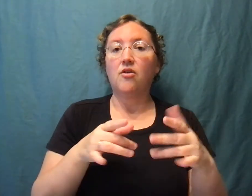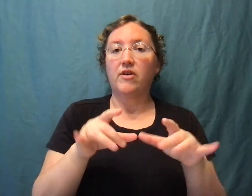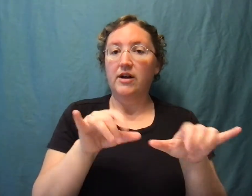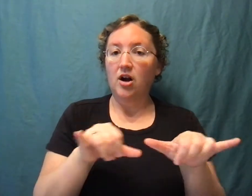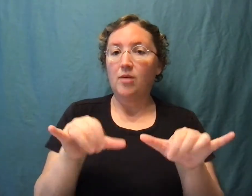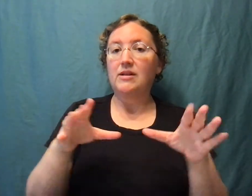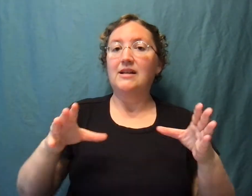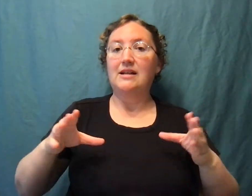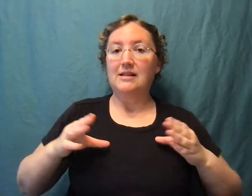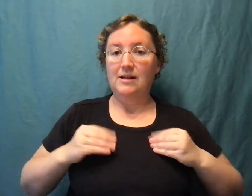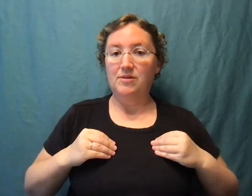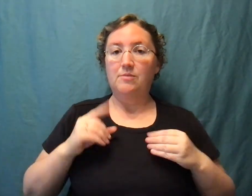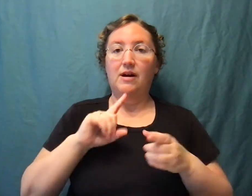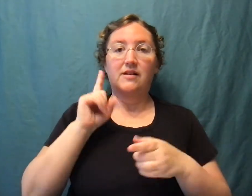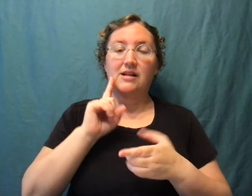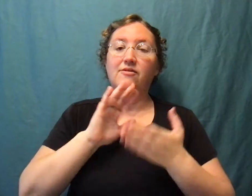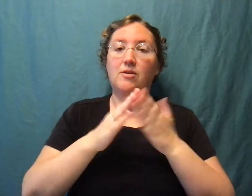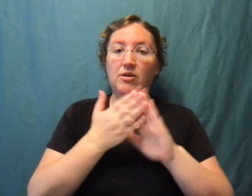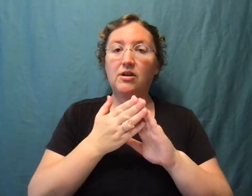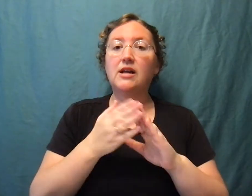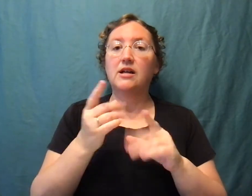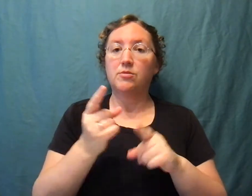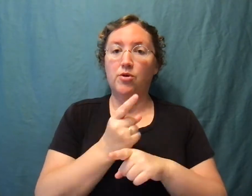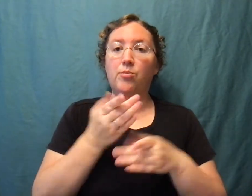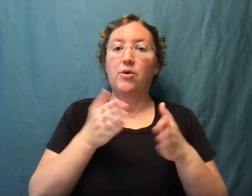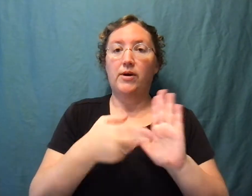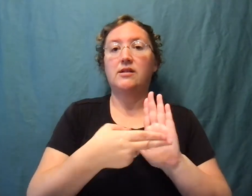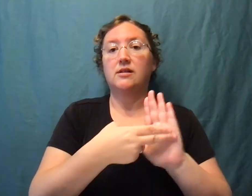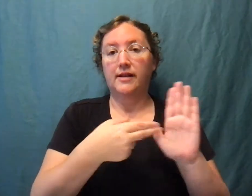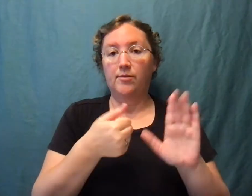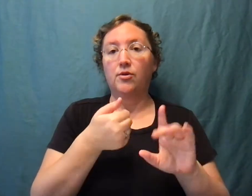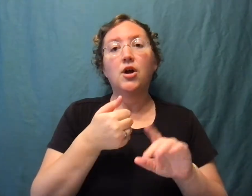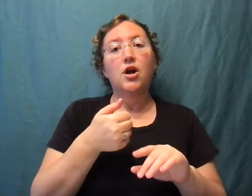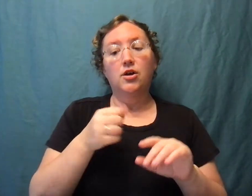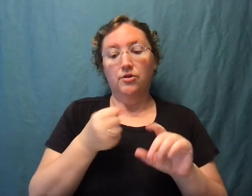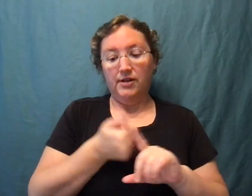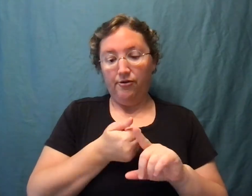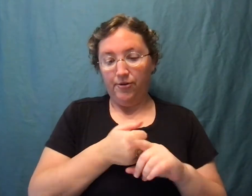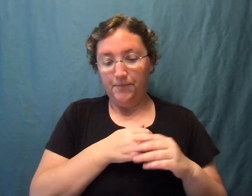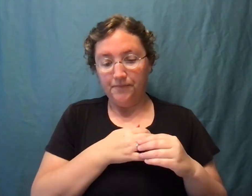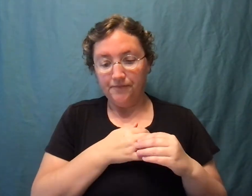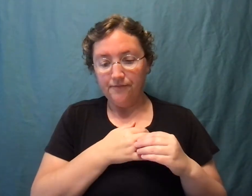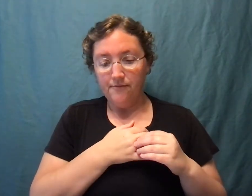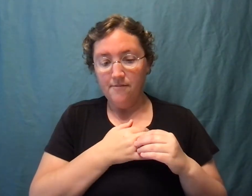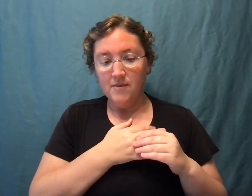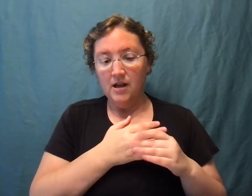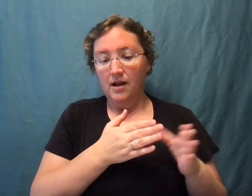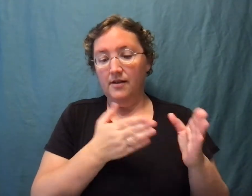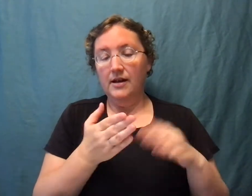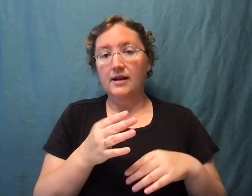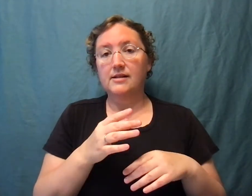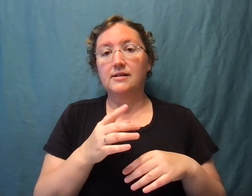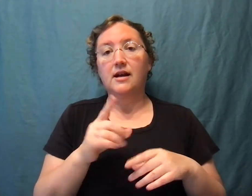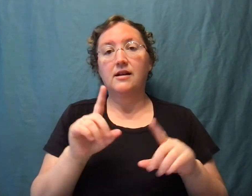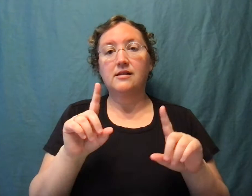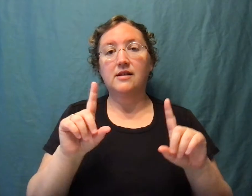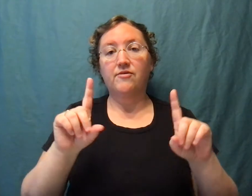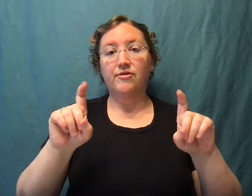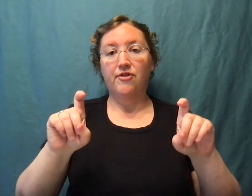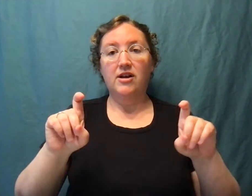very commonly accepted by the deaf community as appropriate ways to label yourself. The next sign is a sign for friend. I use